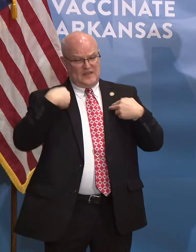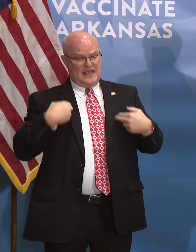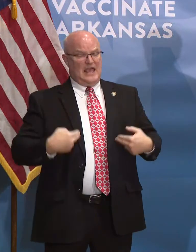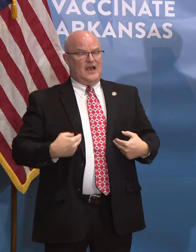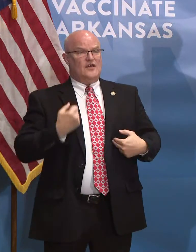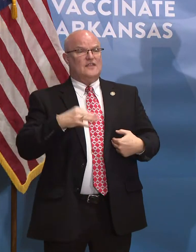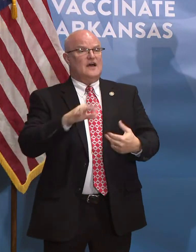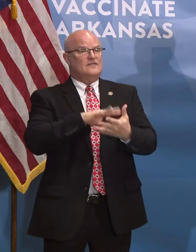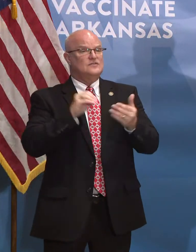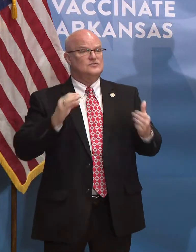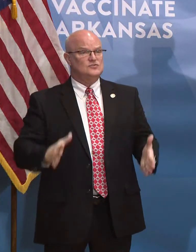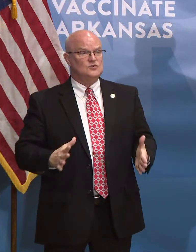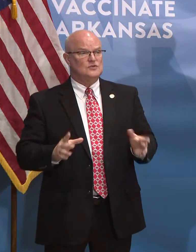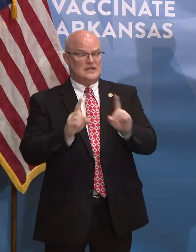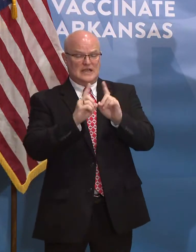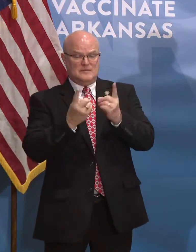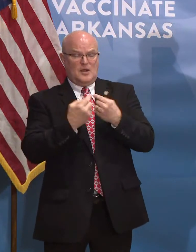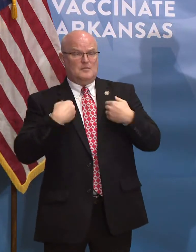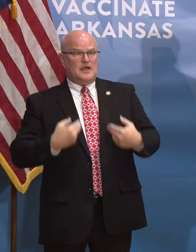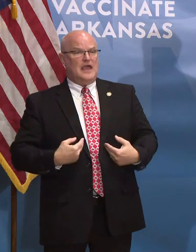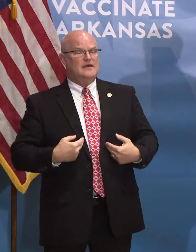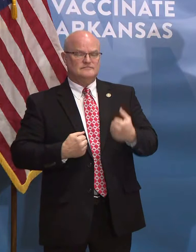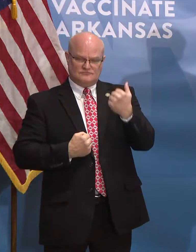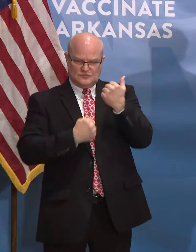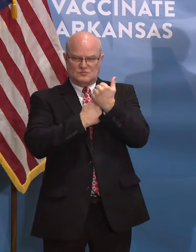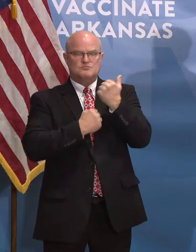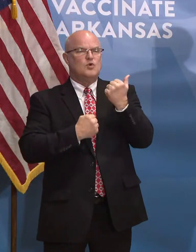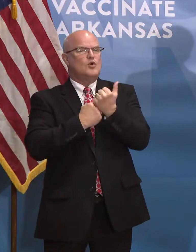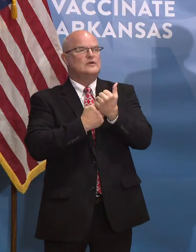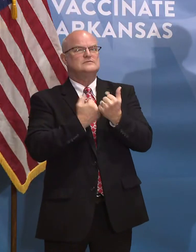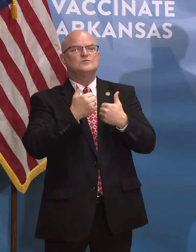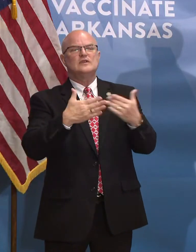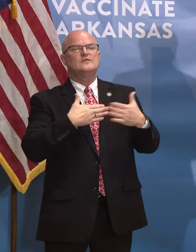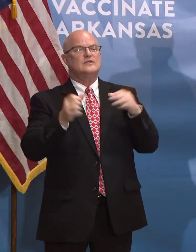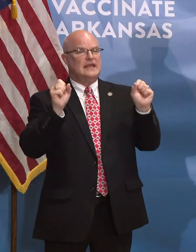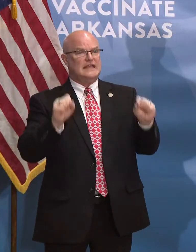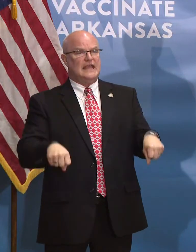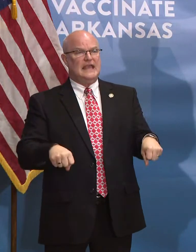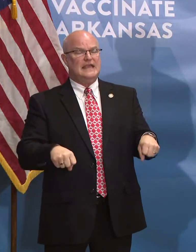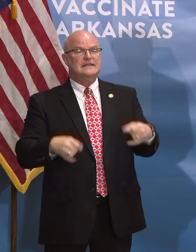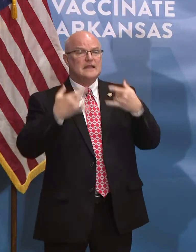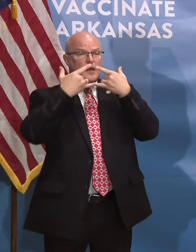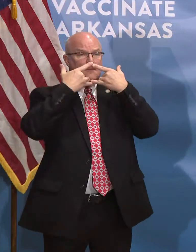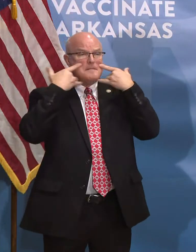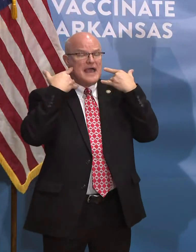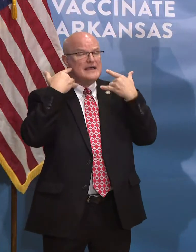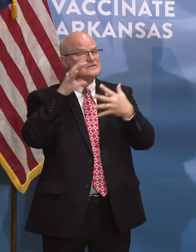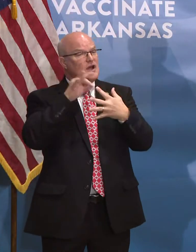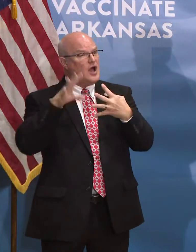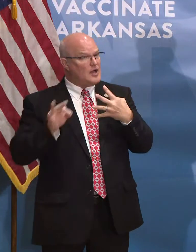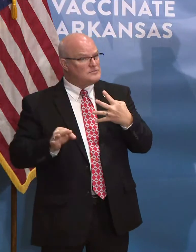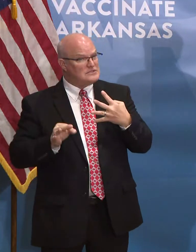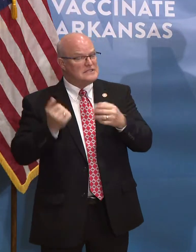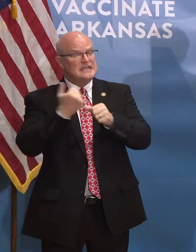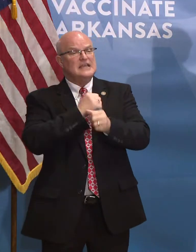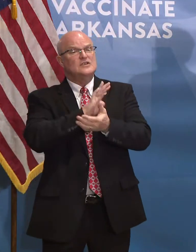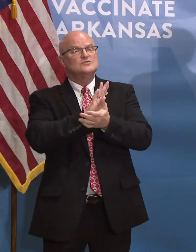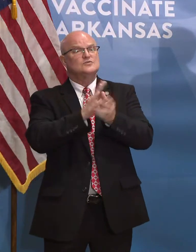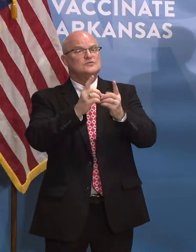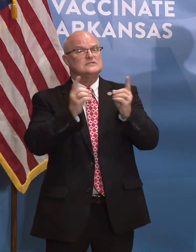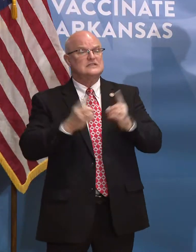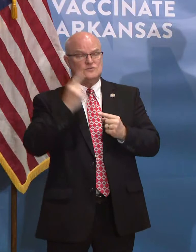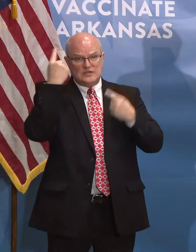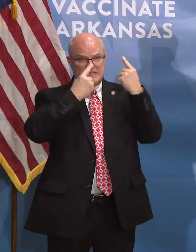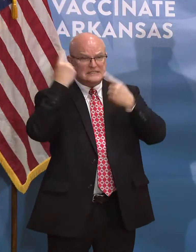of students. The Department of Health stands by to assist. Masks are an option that each school district